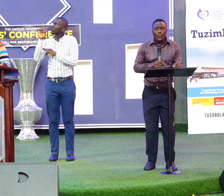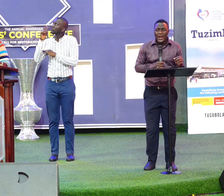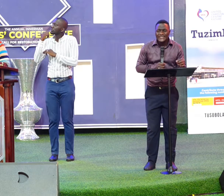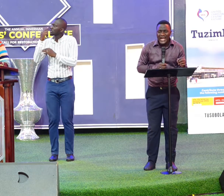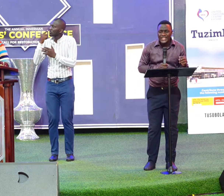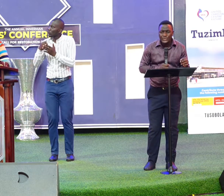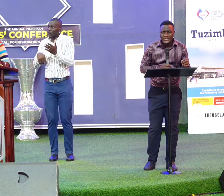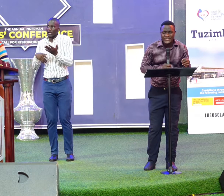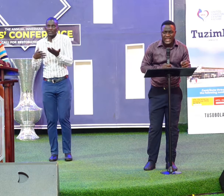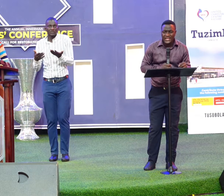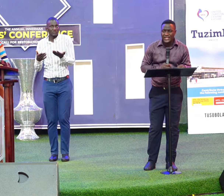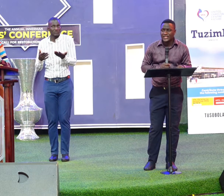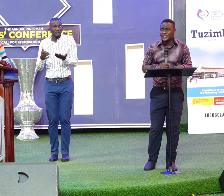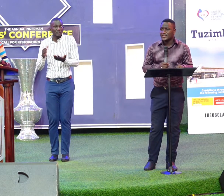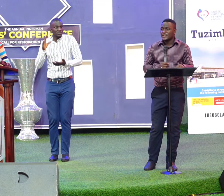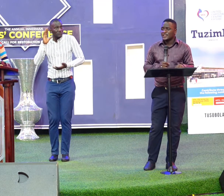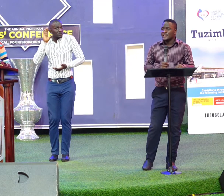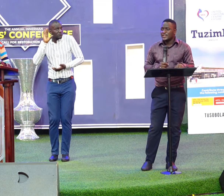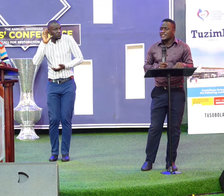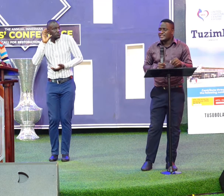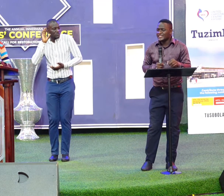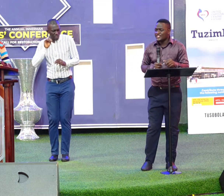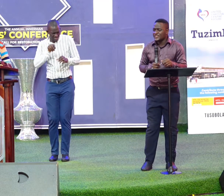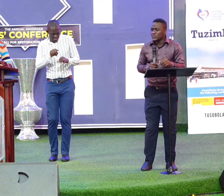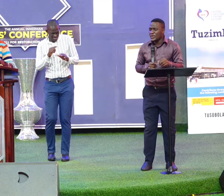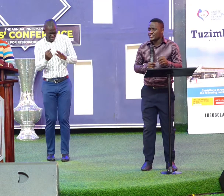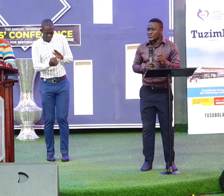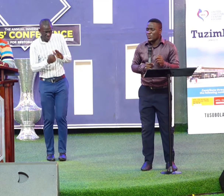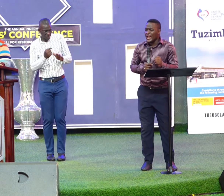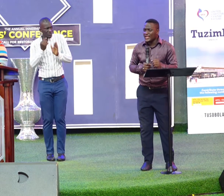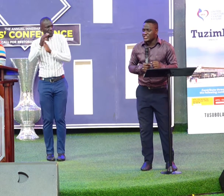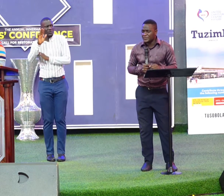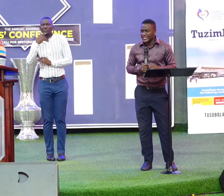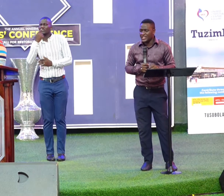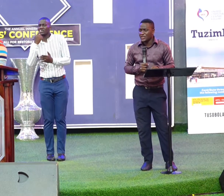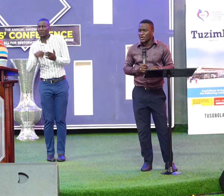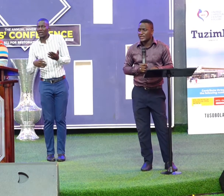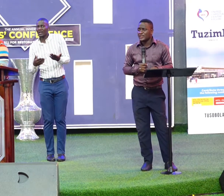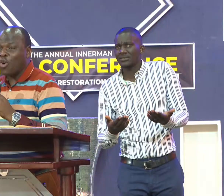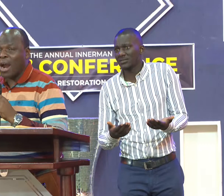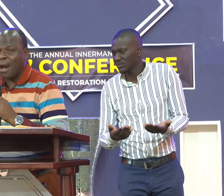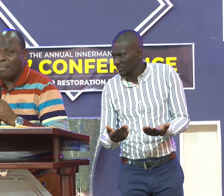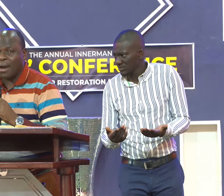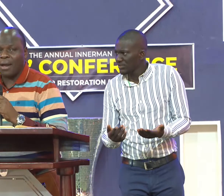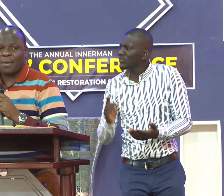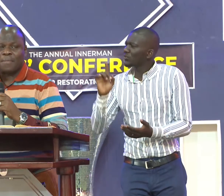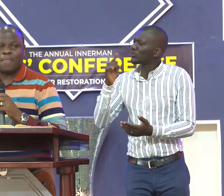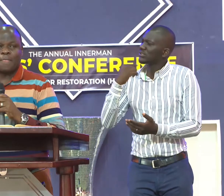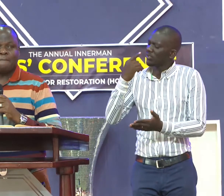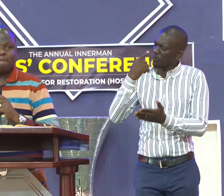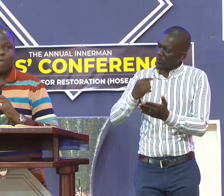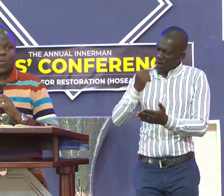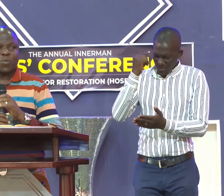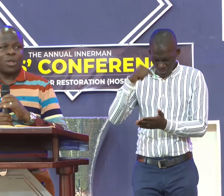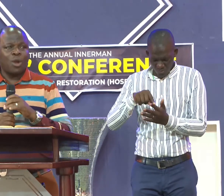Lord, what are you saying? In such a situation, what are you speaking, Lord? What are